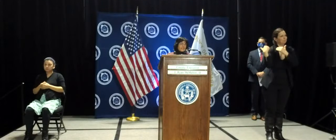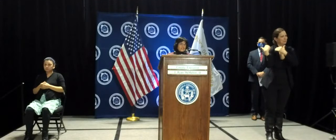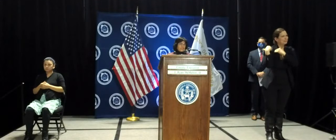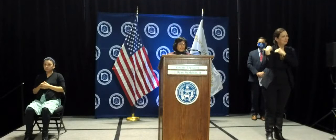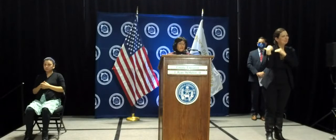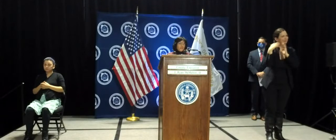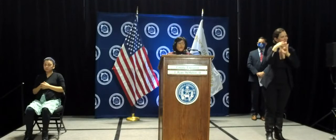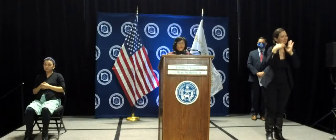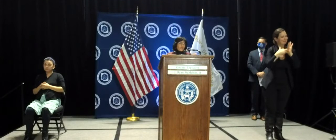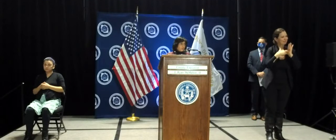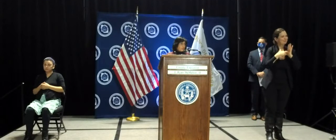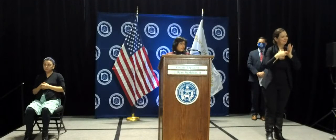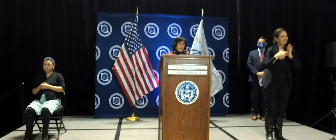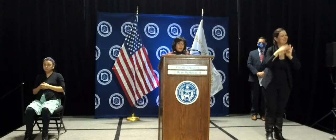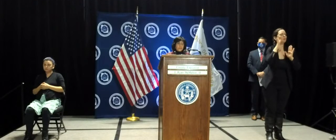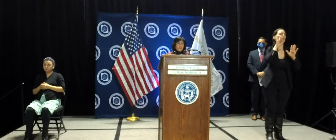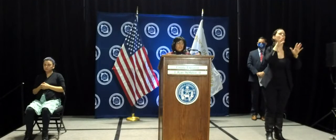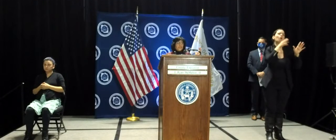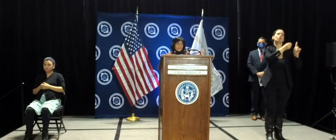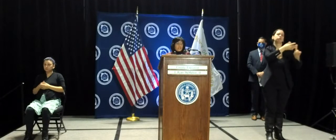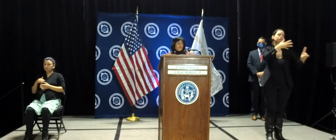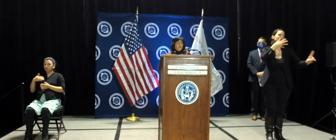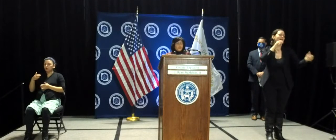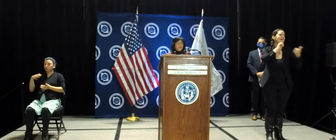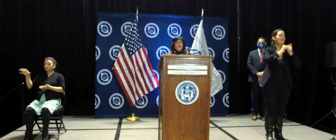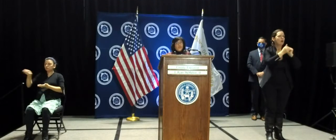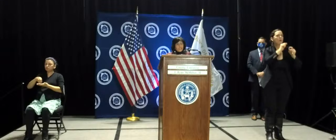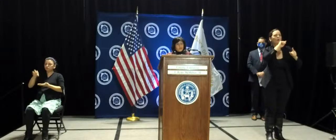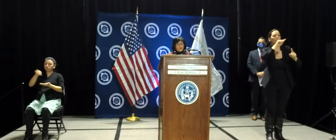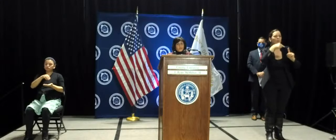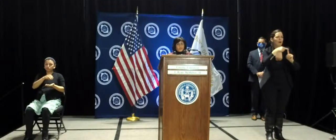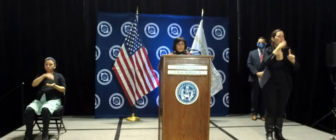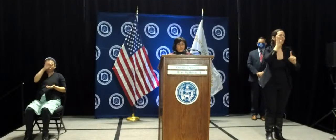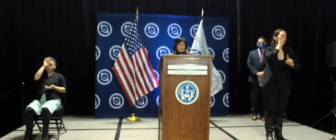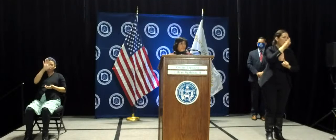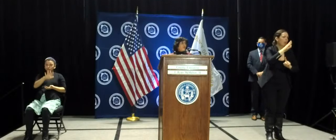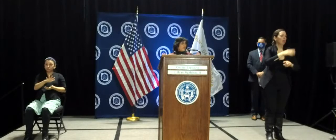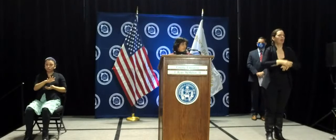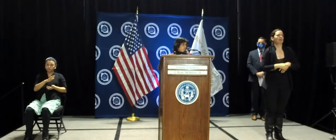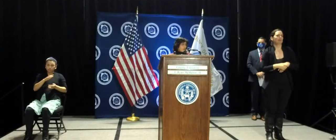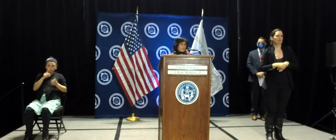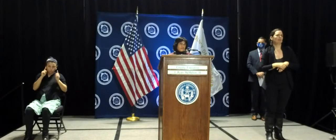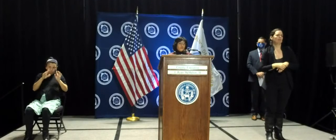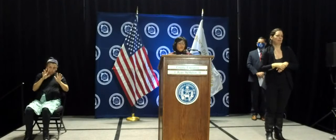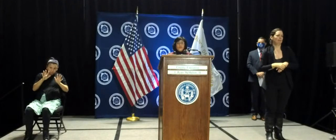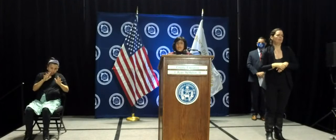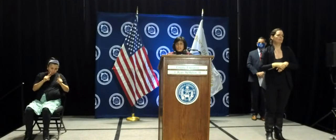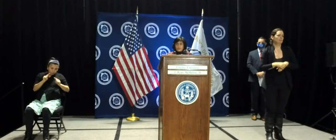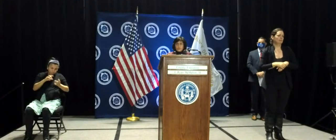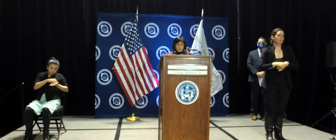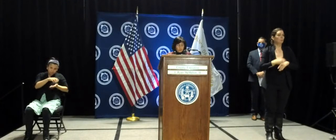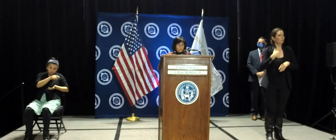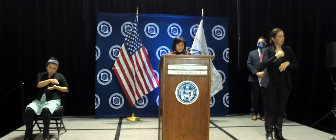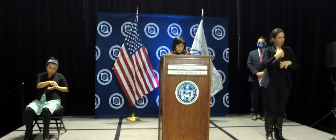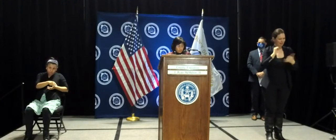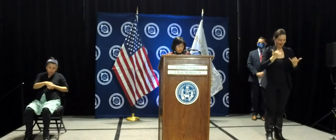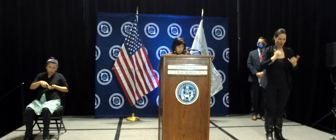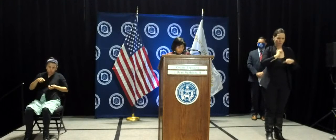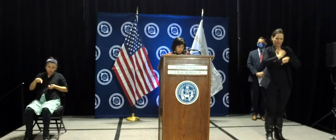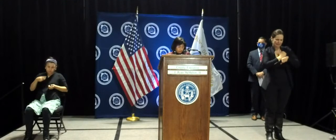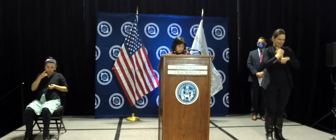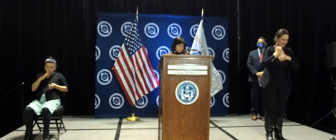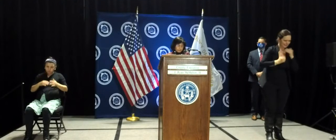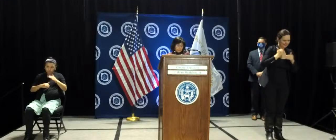forward at that time. Where will happen, that will be rolling out of those things. So it is work in progress. We will ask for people to